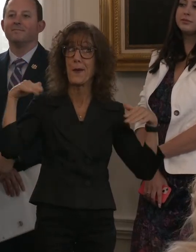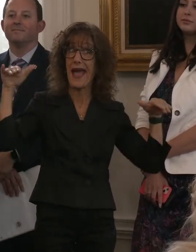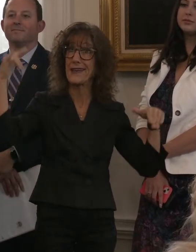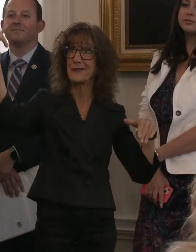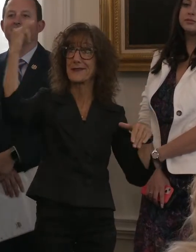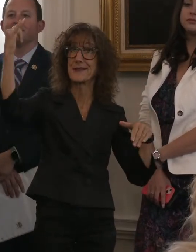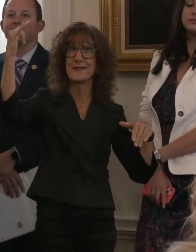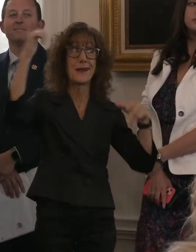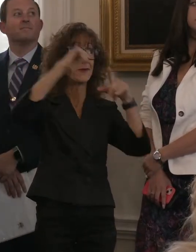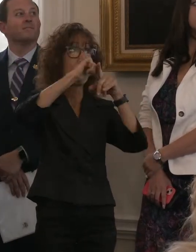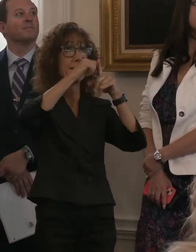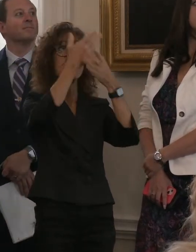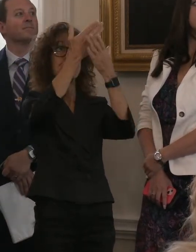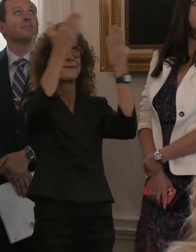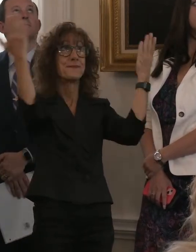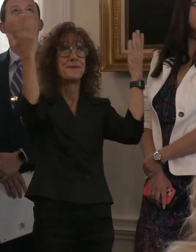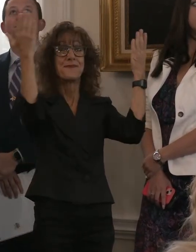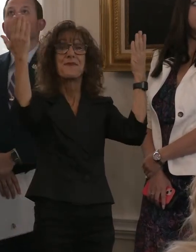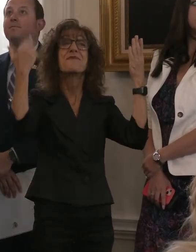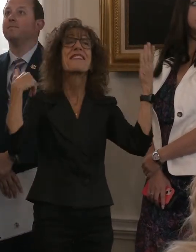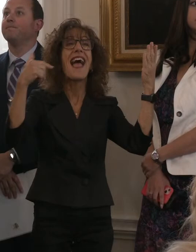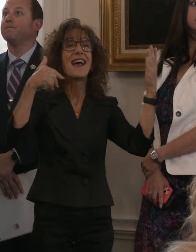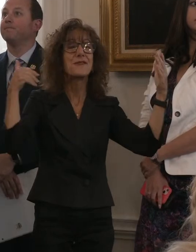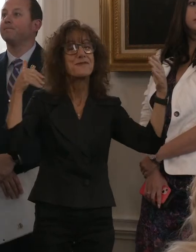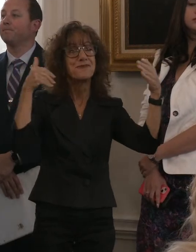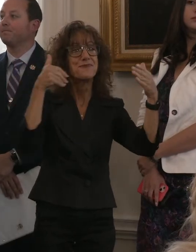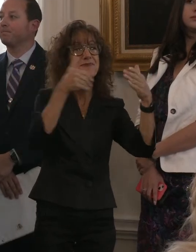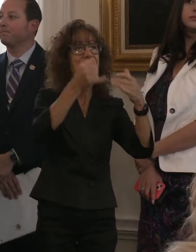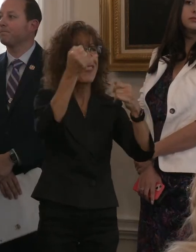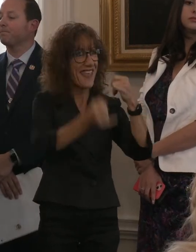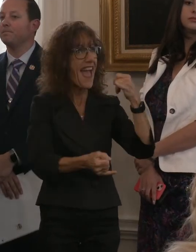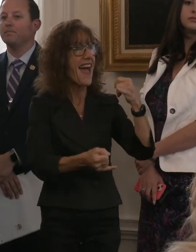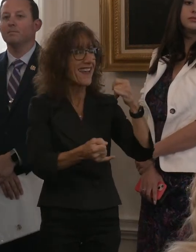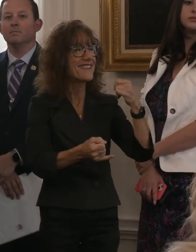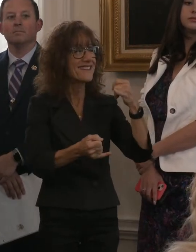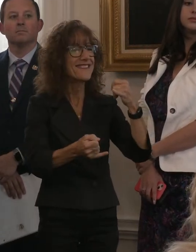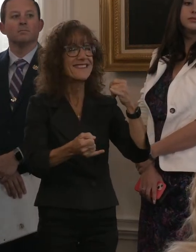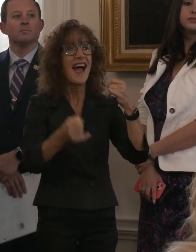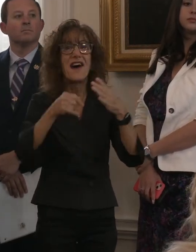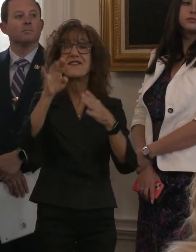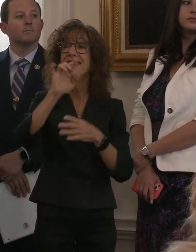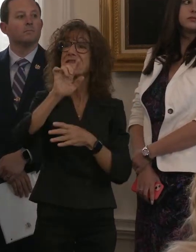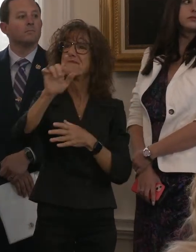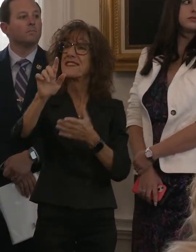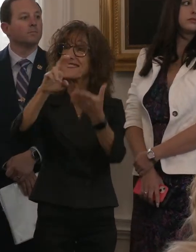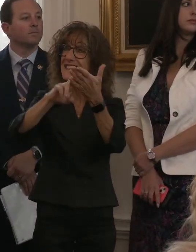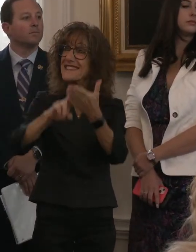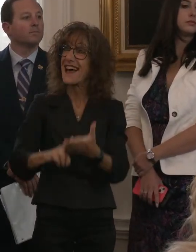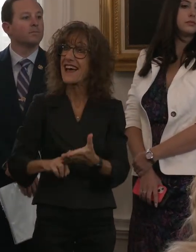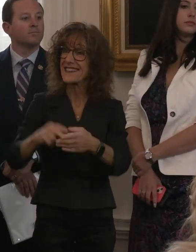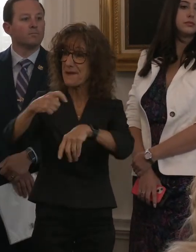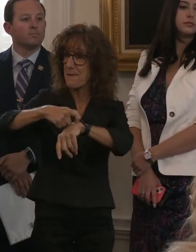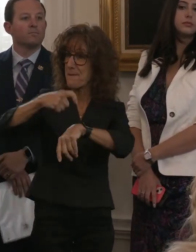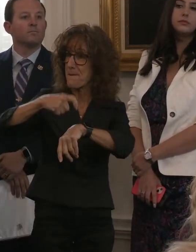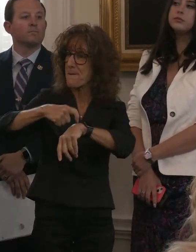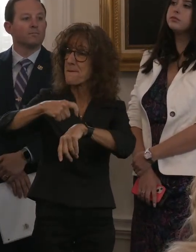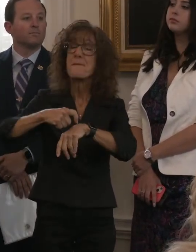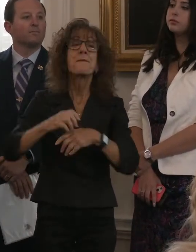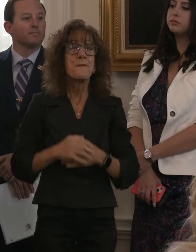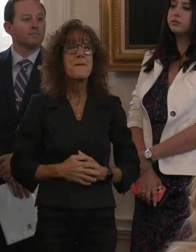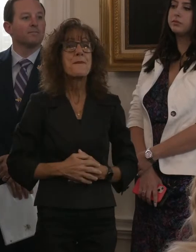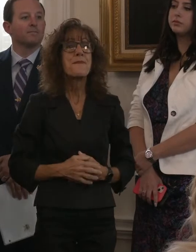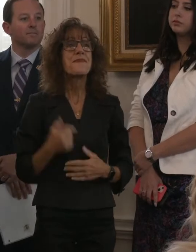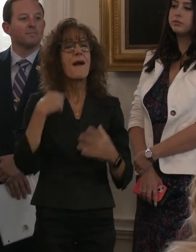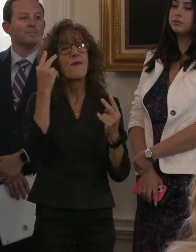right above us. And as we move towards the end of this bill signing season, I want to